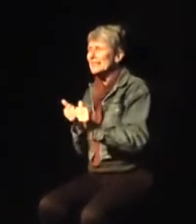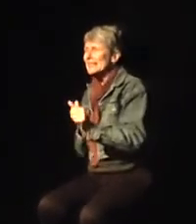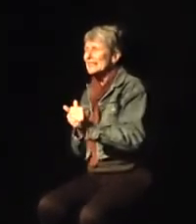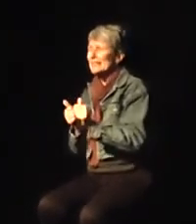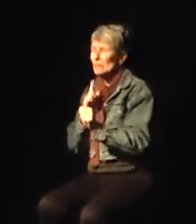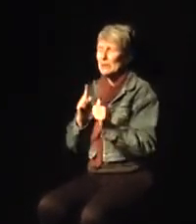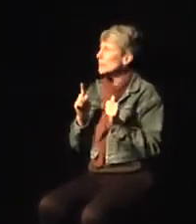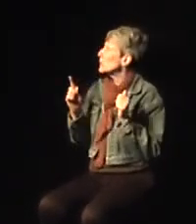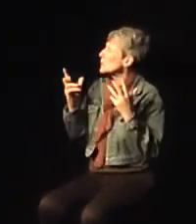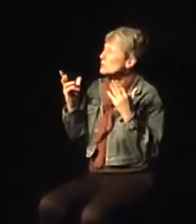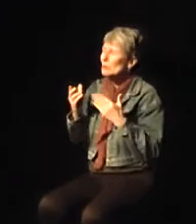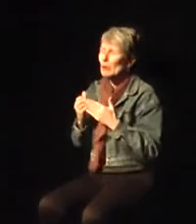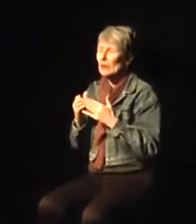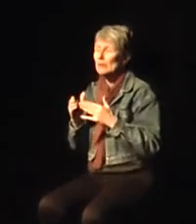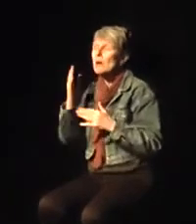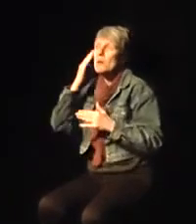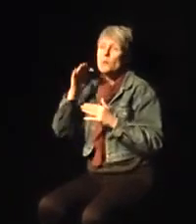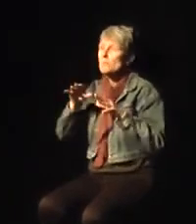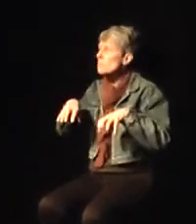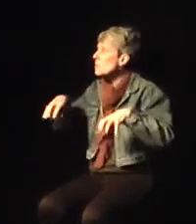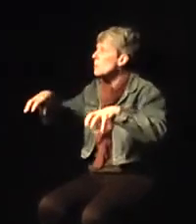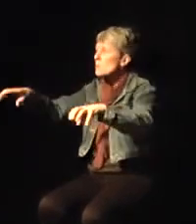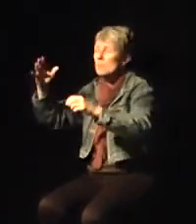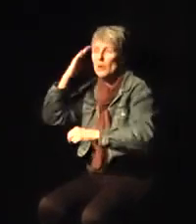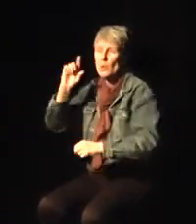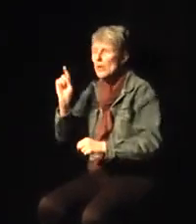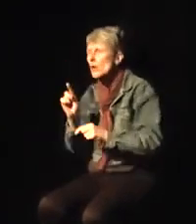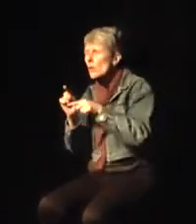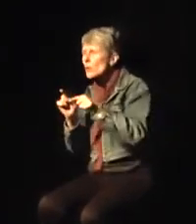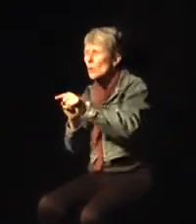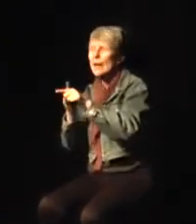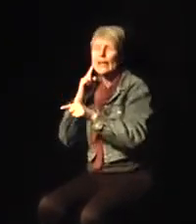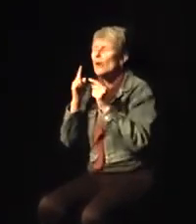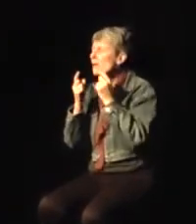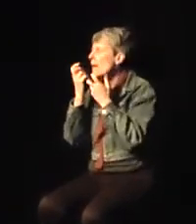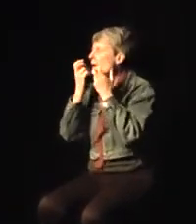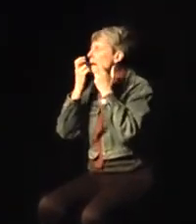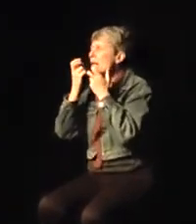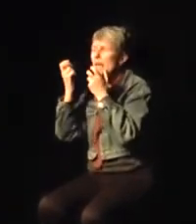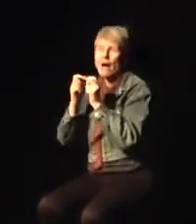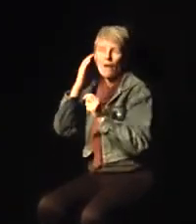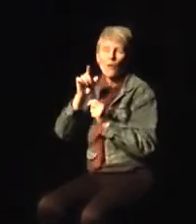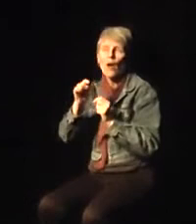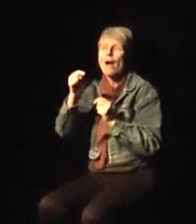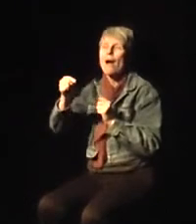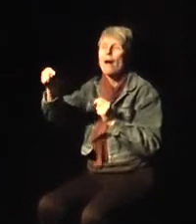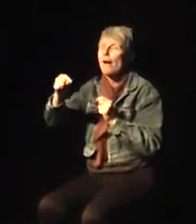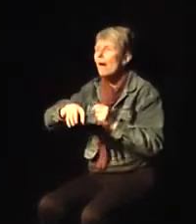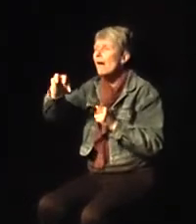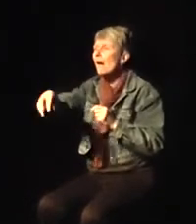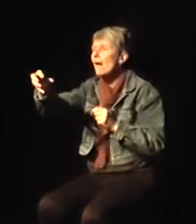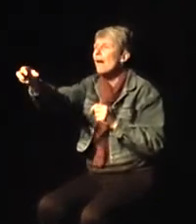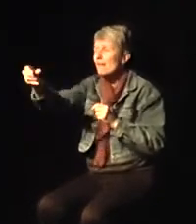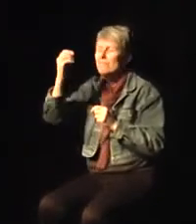because it's so dark. But I know the neighborhood, and I can tell where the other kids are going by their shouts and screams, and going to the next house, and the next house,